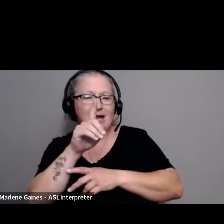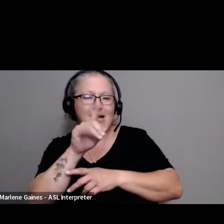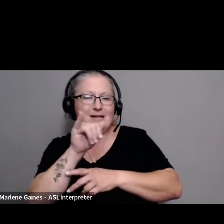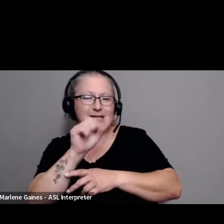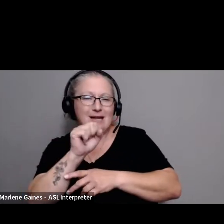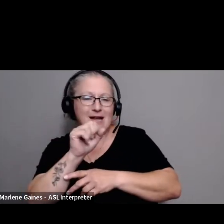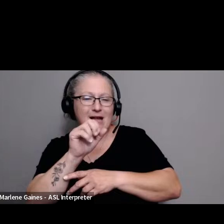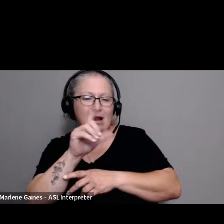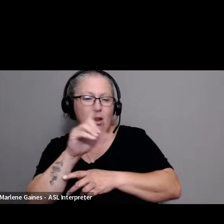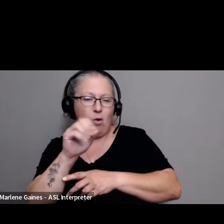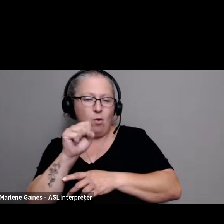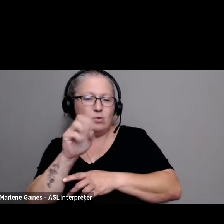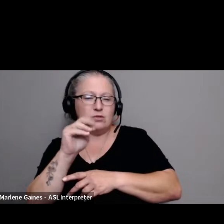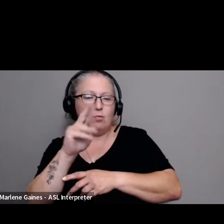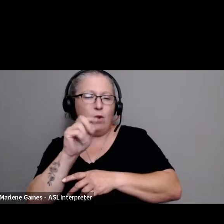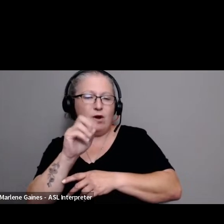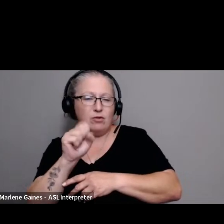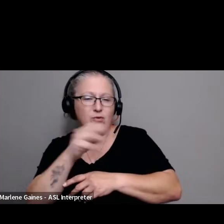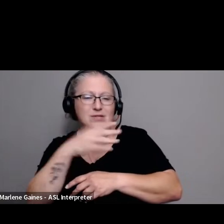And